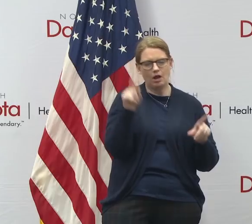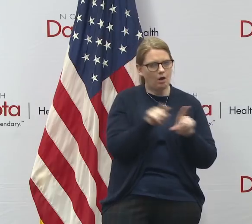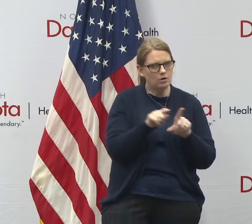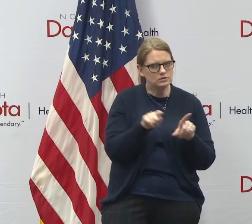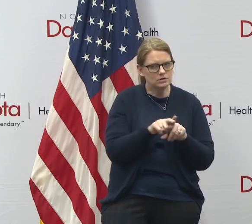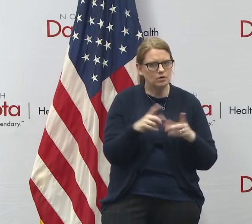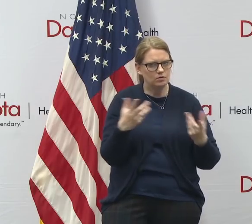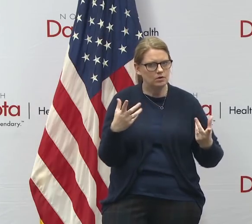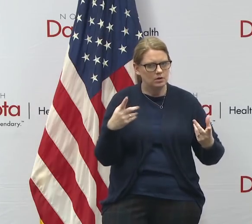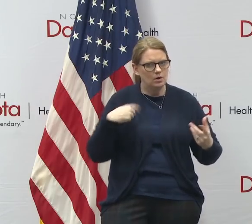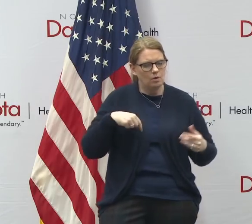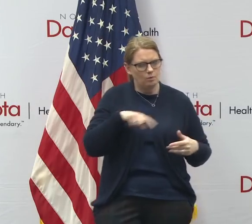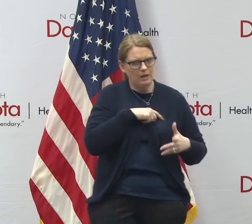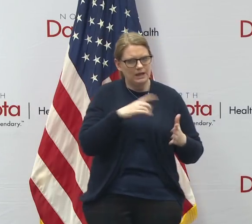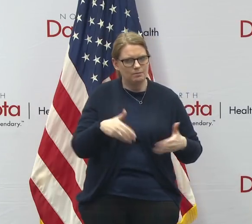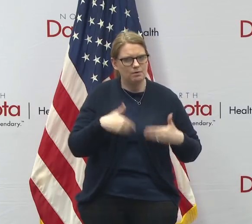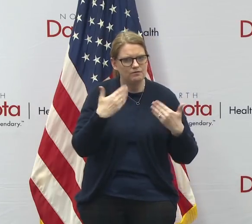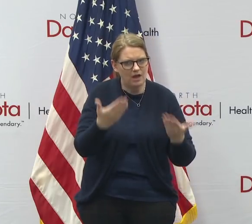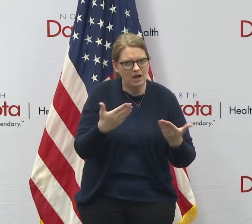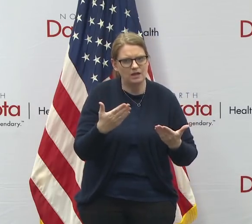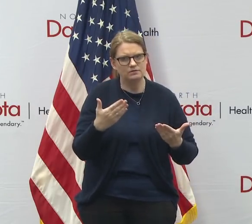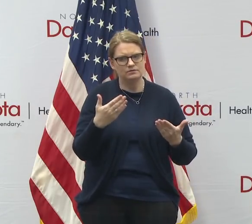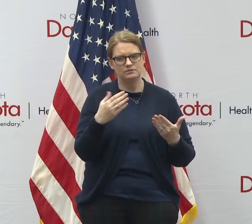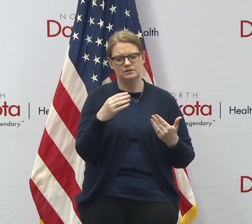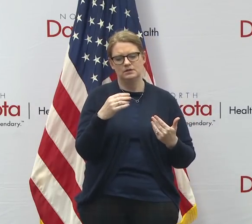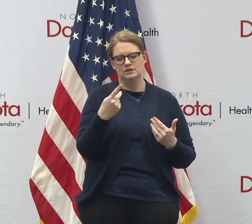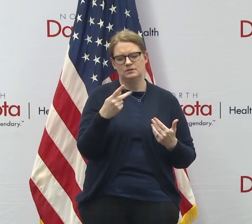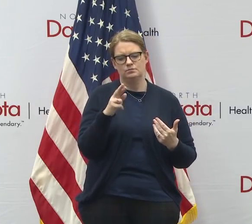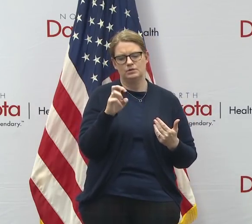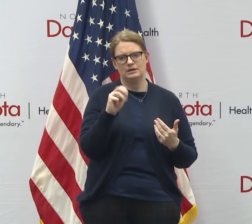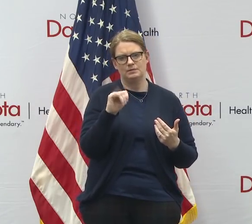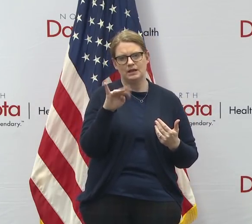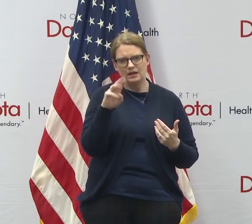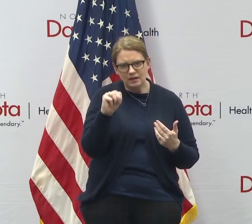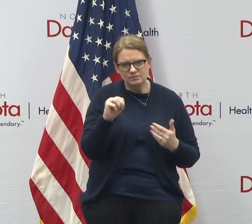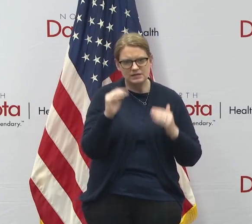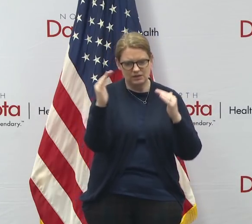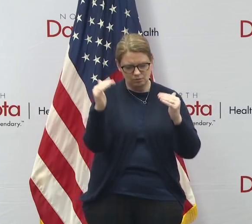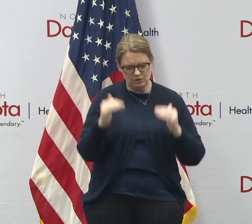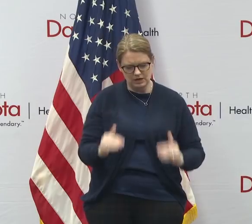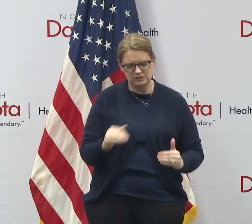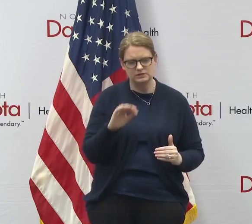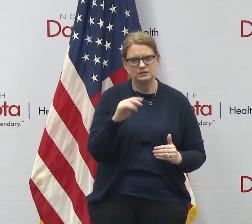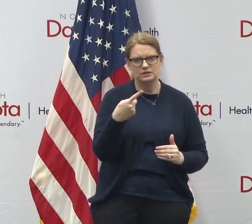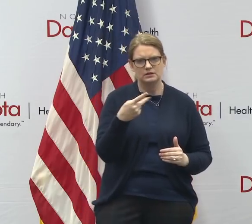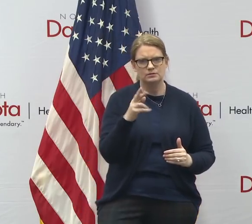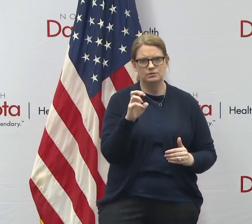where we're able to provide premiums, reductions in premium